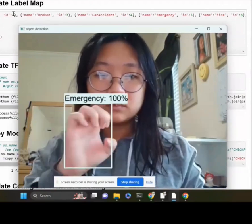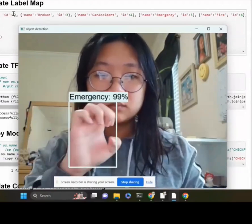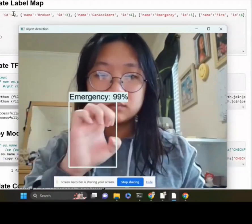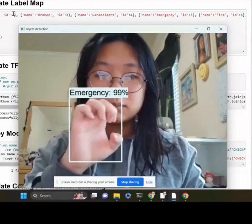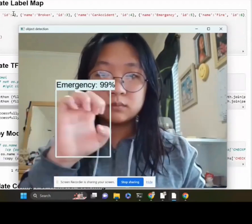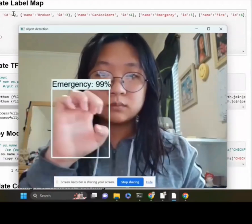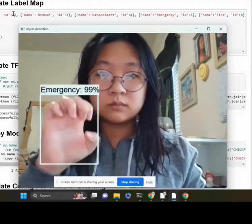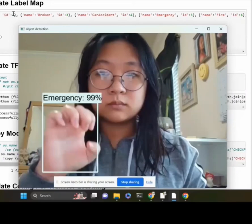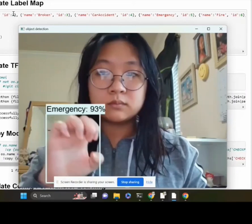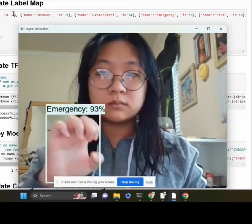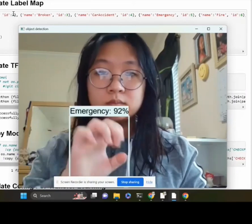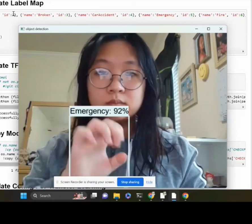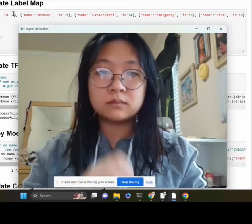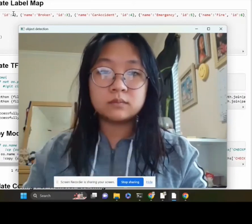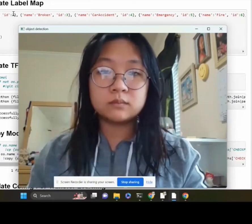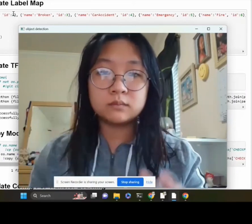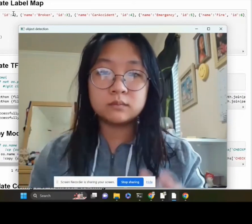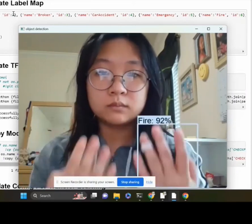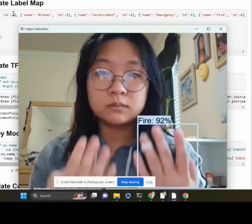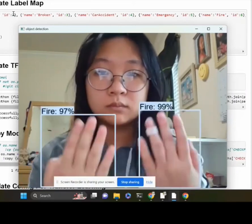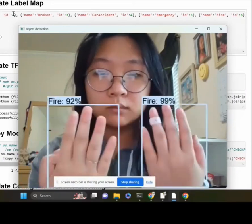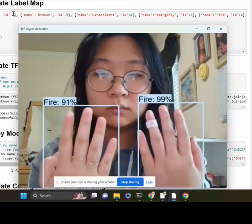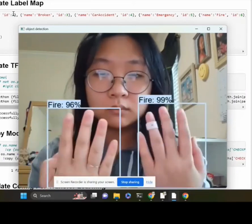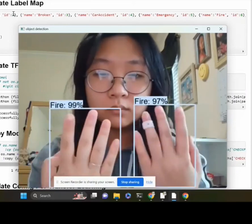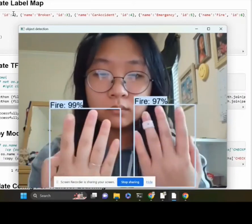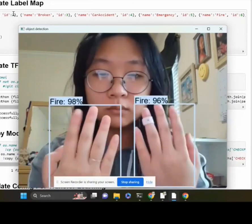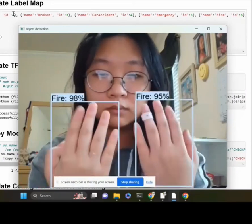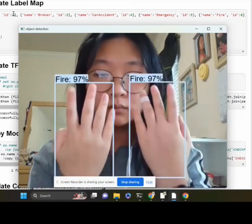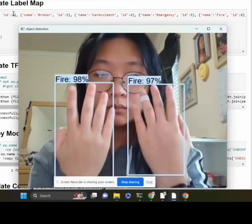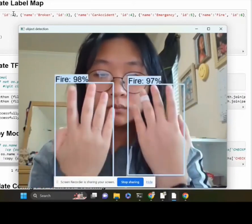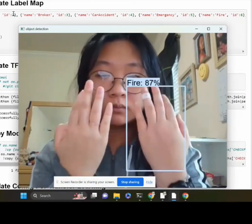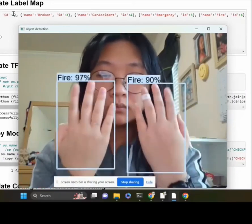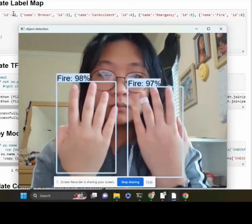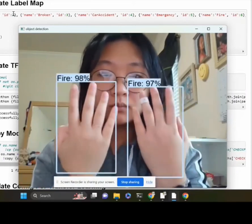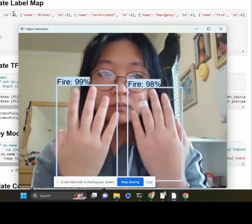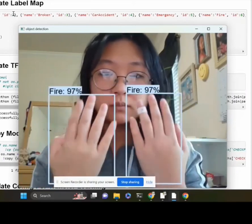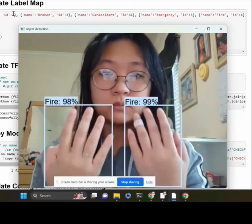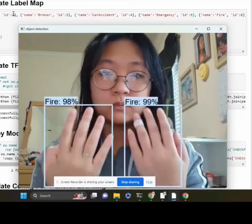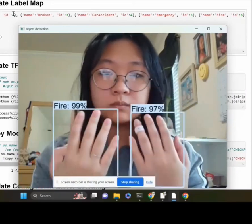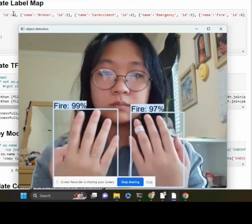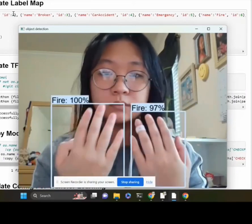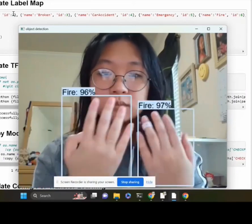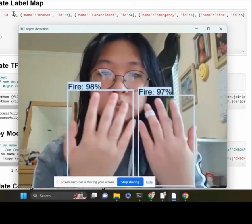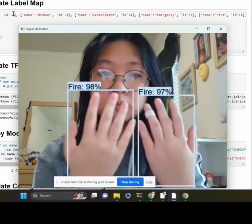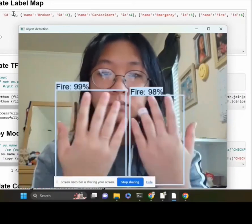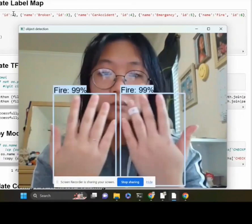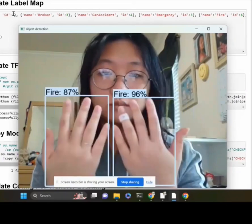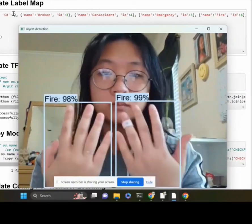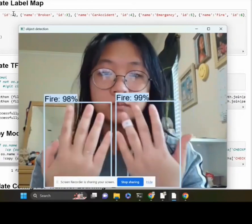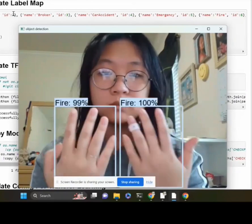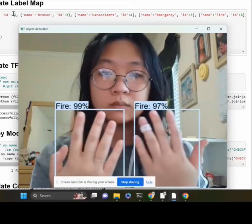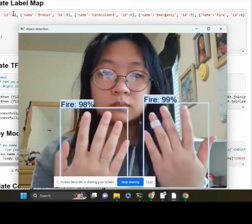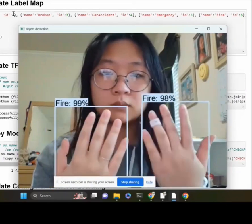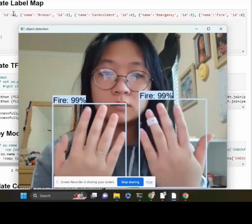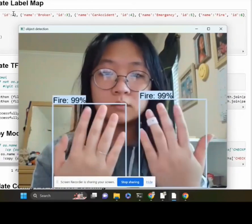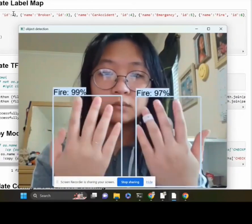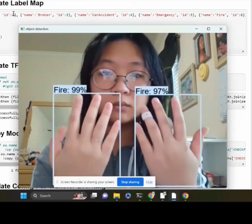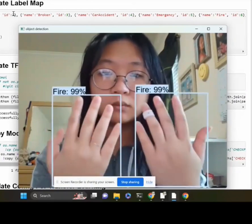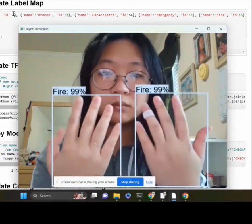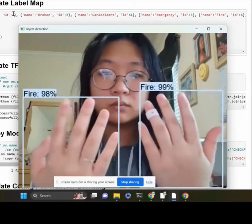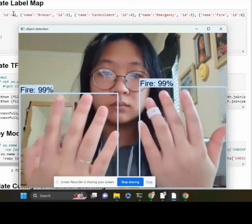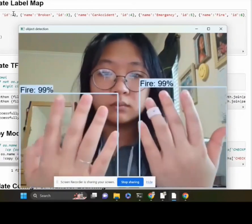source software library for machine learning and artificial intelligence, and Anaconda, which is a distribution of Python used to organize data, machine